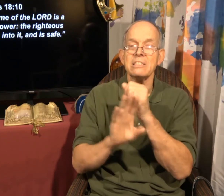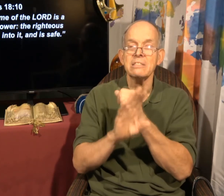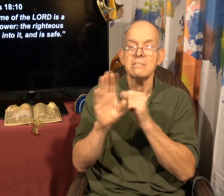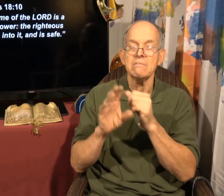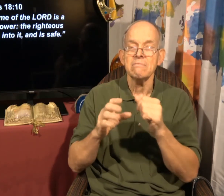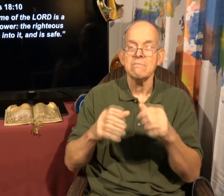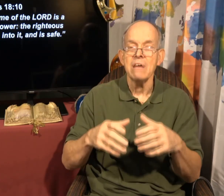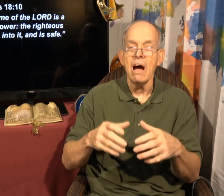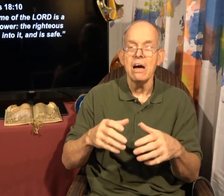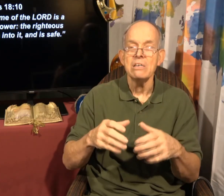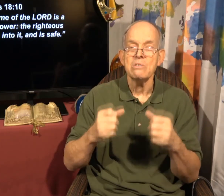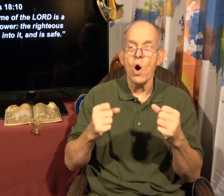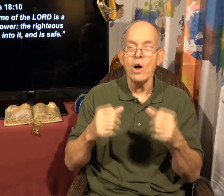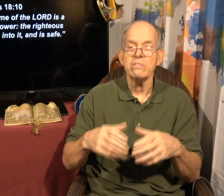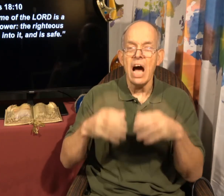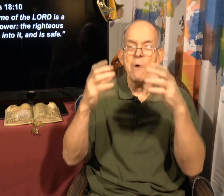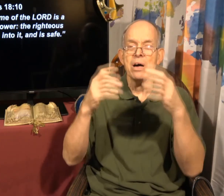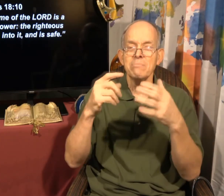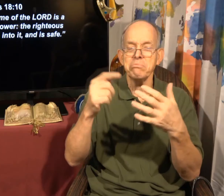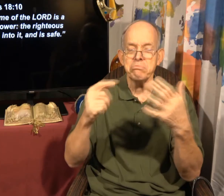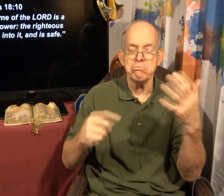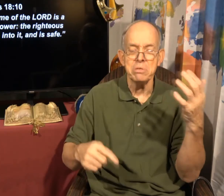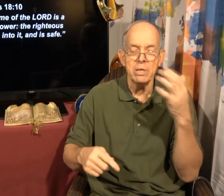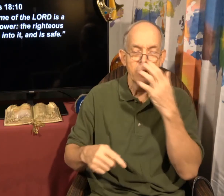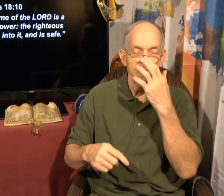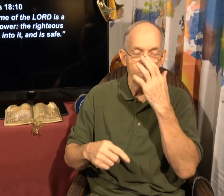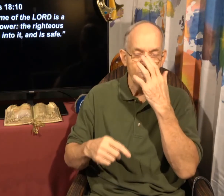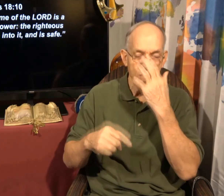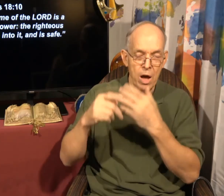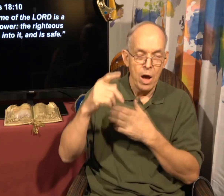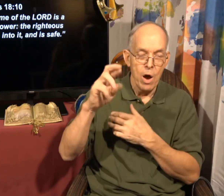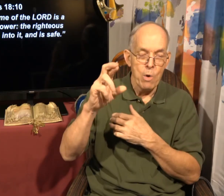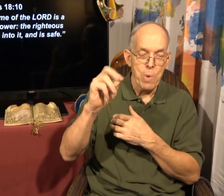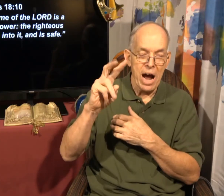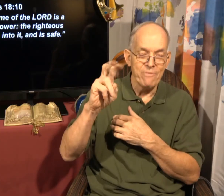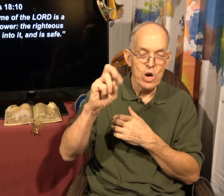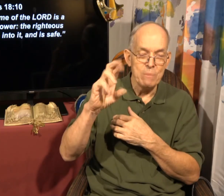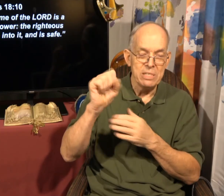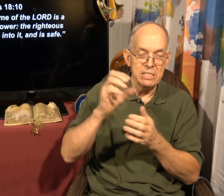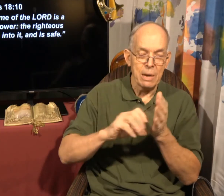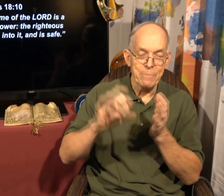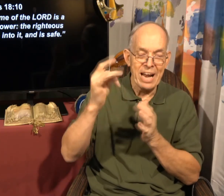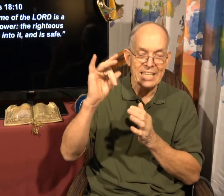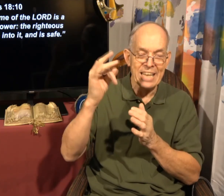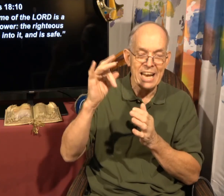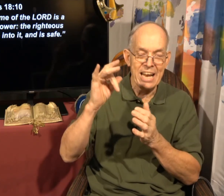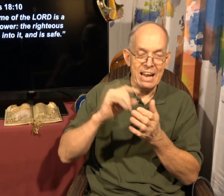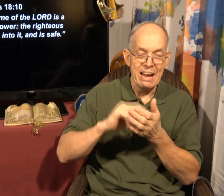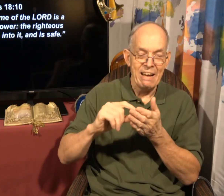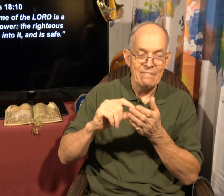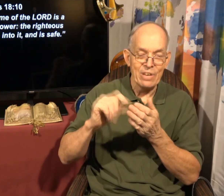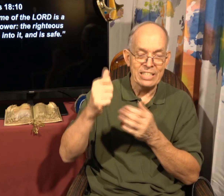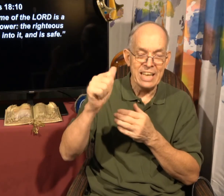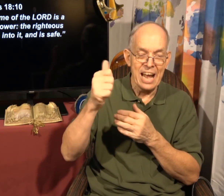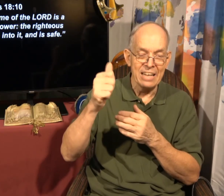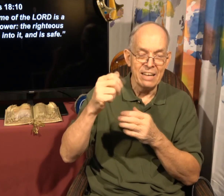We faith God promised that protect for tower.